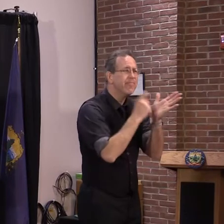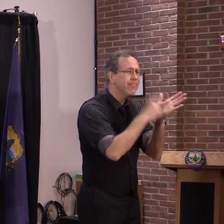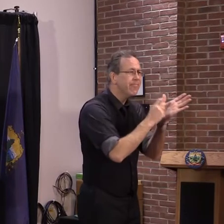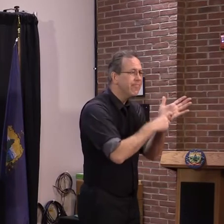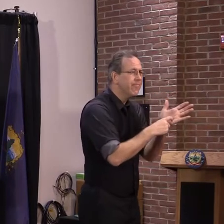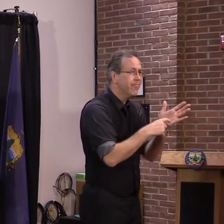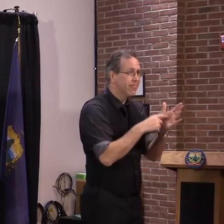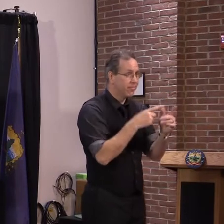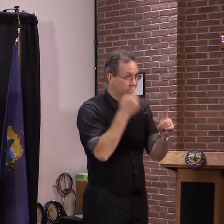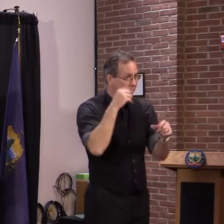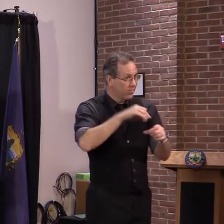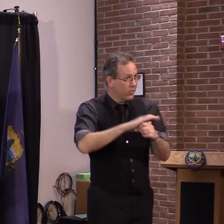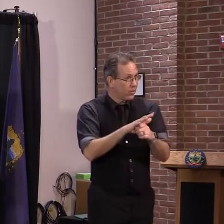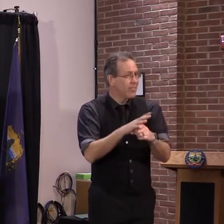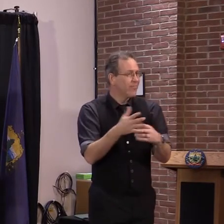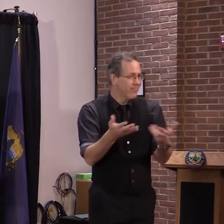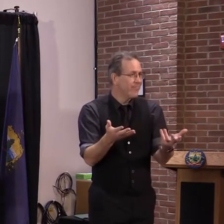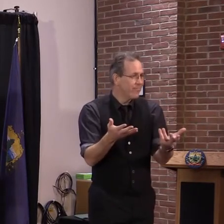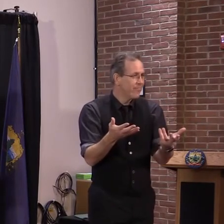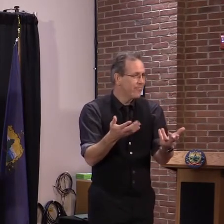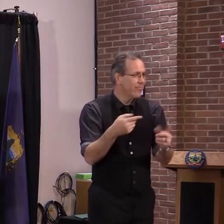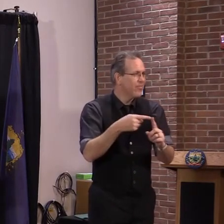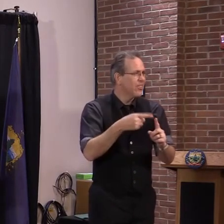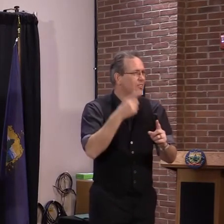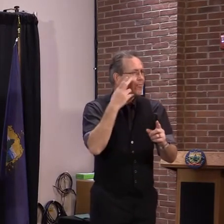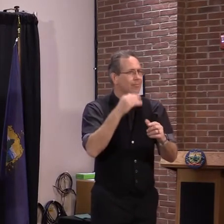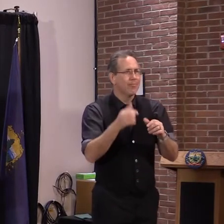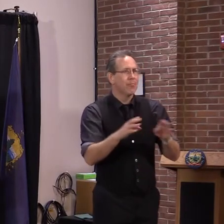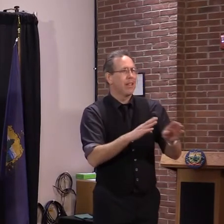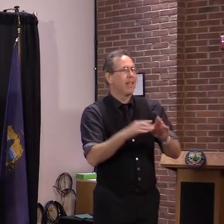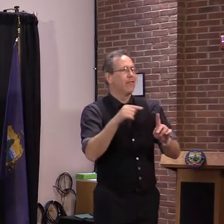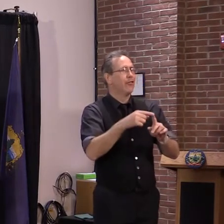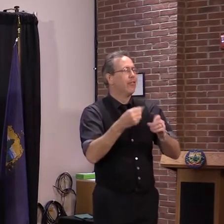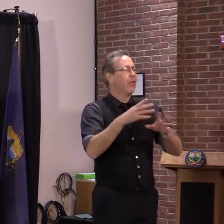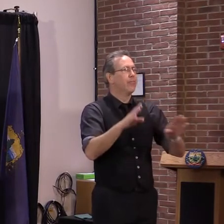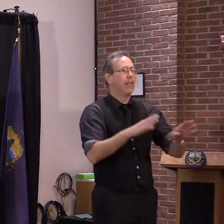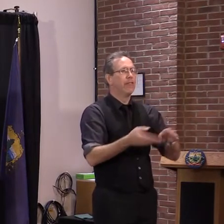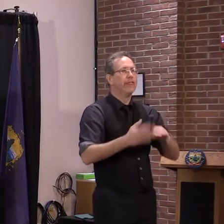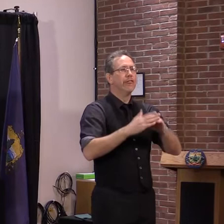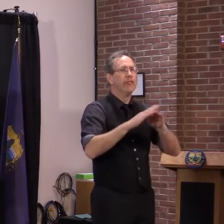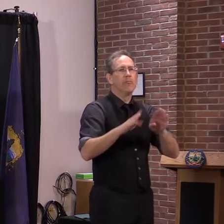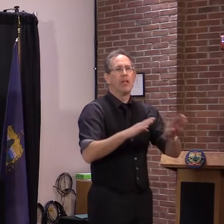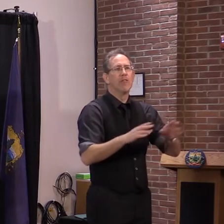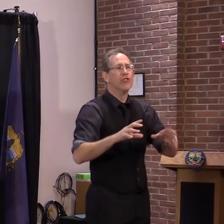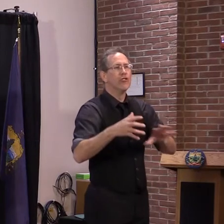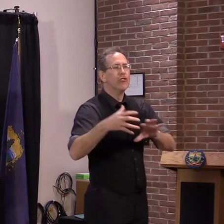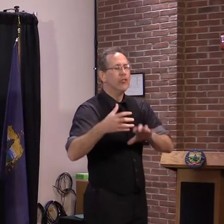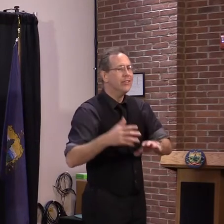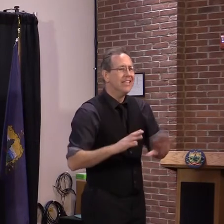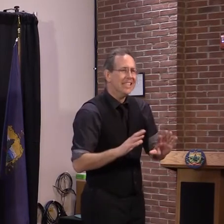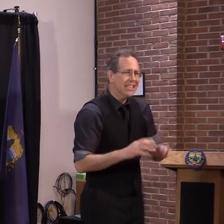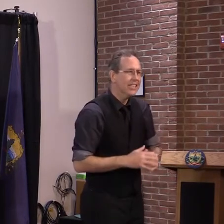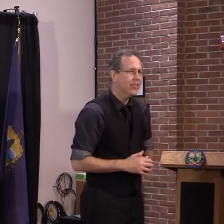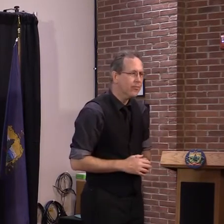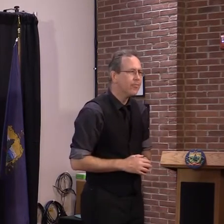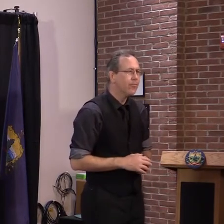and riskier behavior. So we'll continue to study that